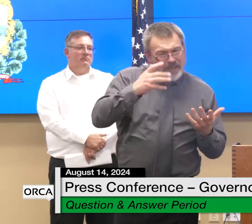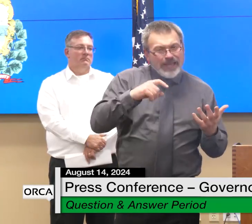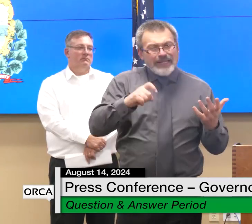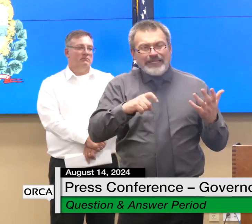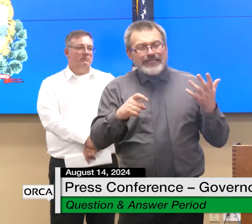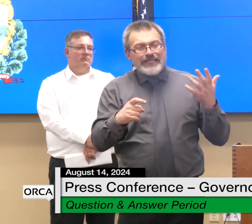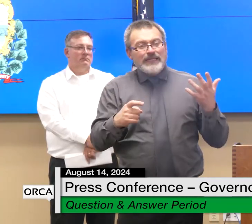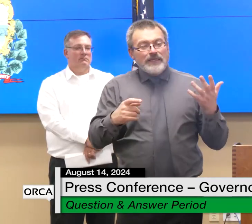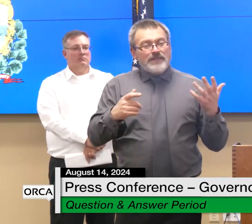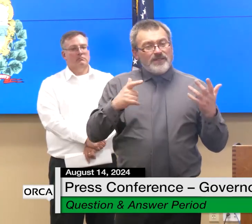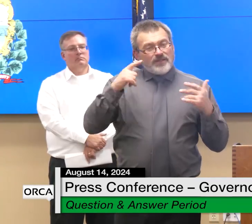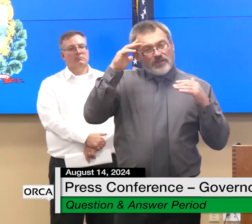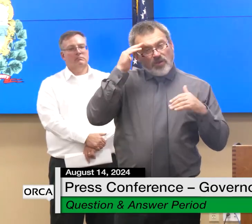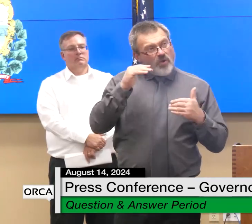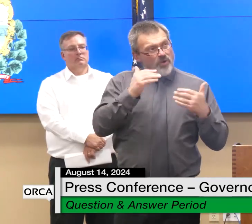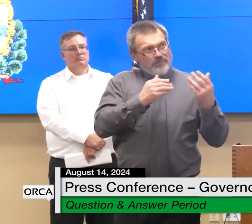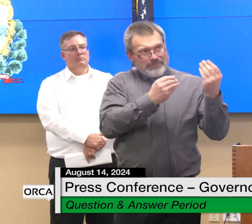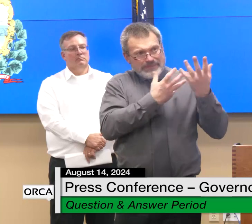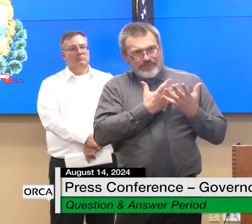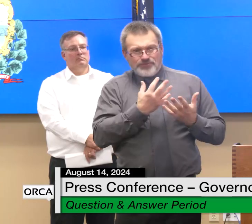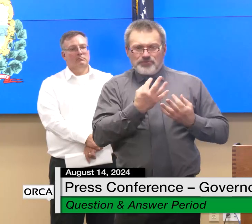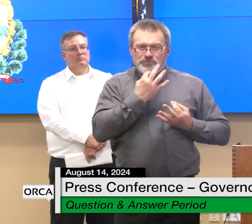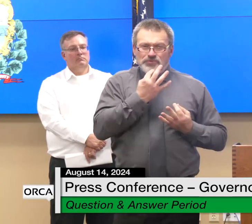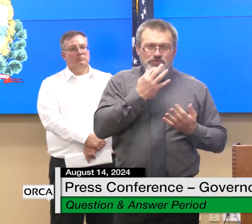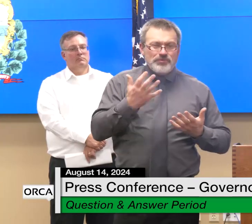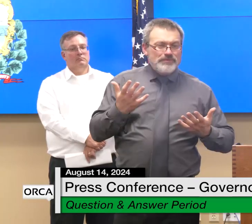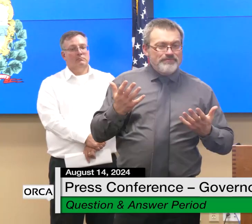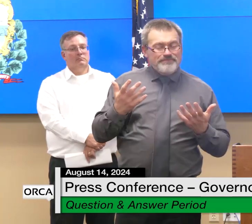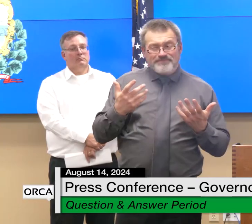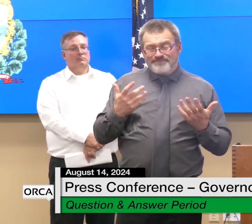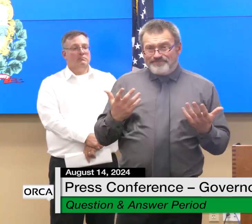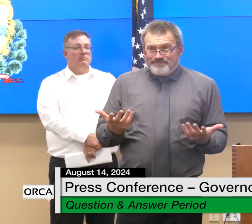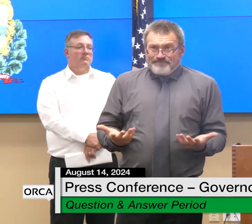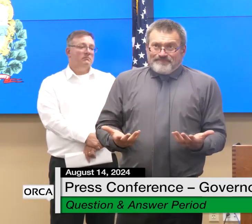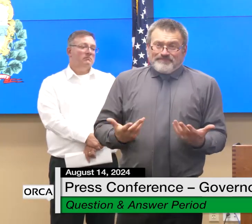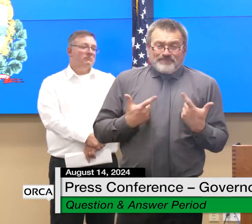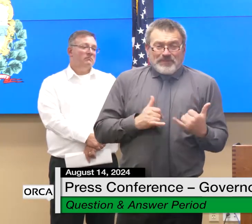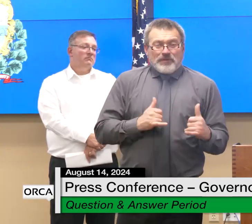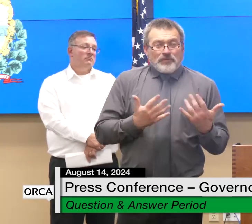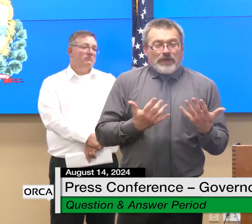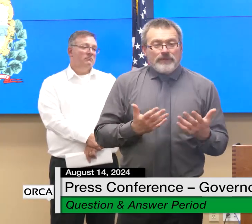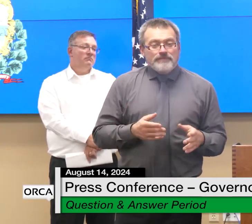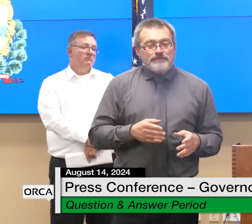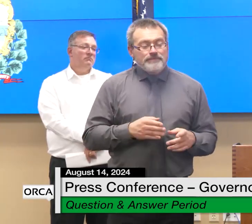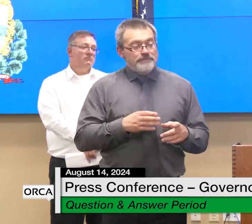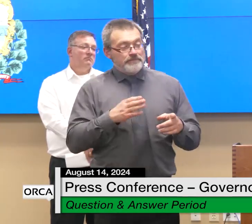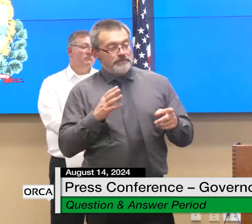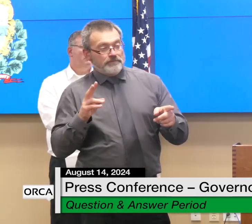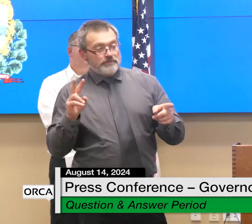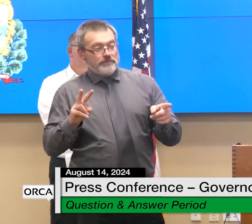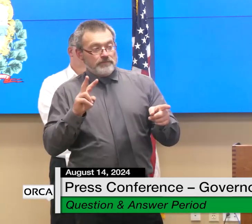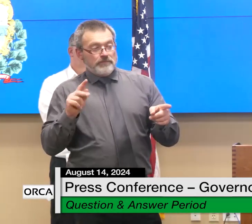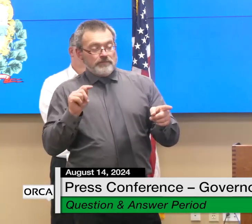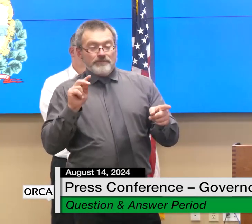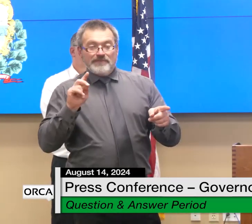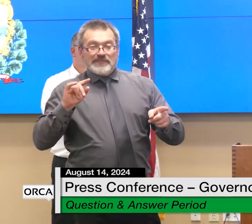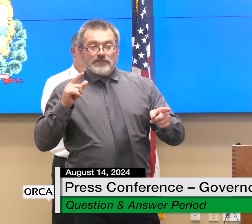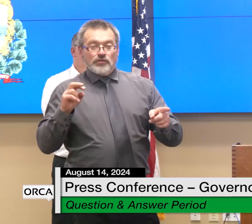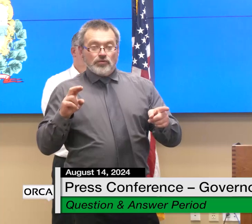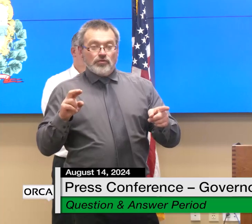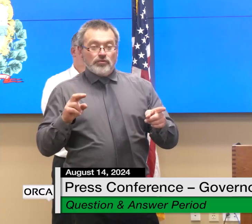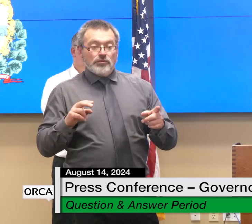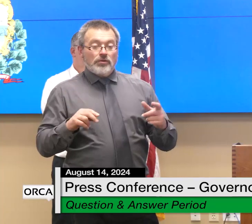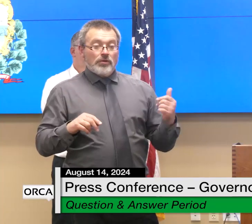hear something very soon. I think that's good news. But they did approve a declaration for the later round